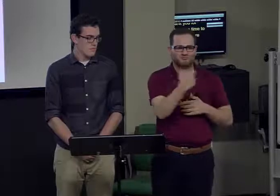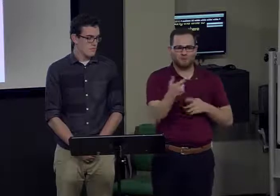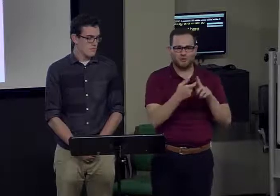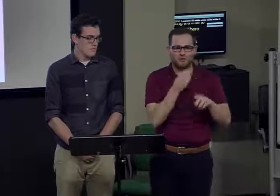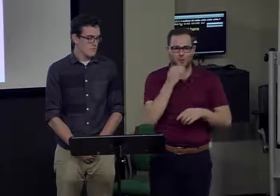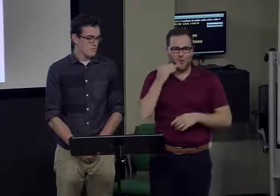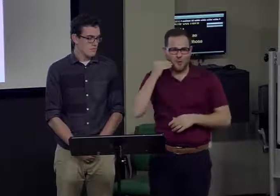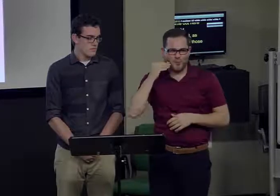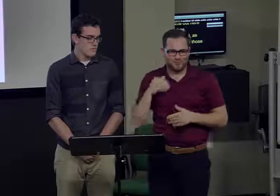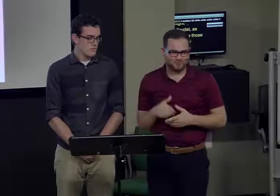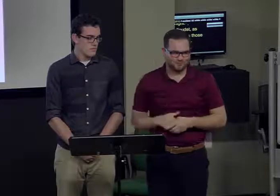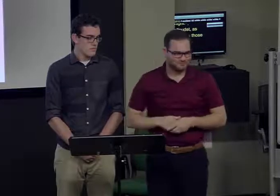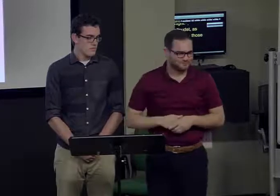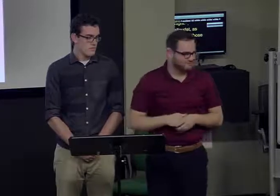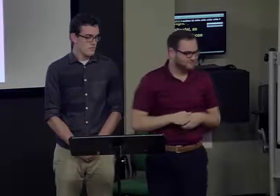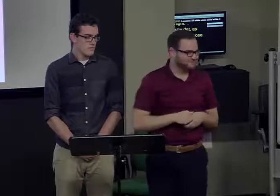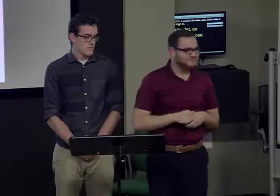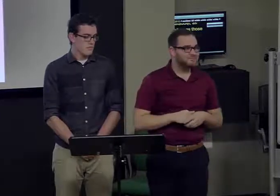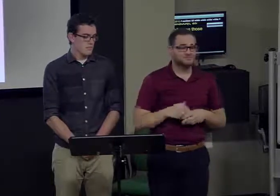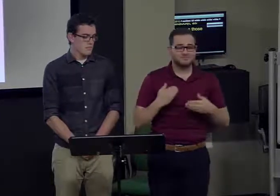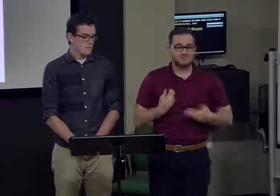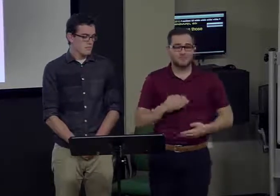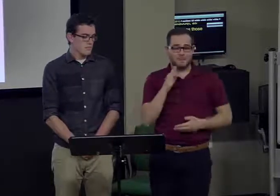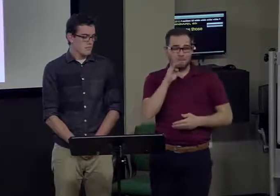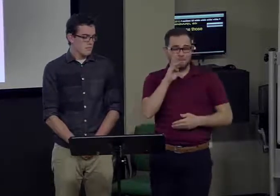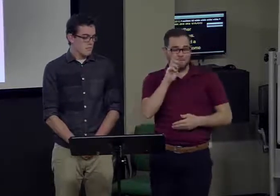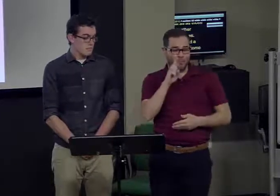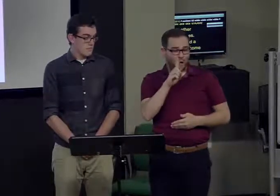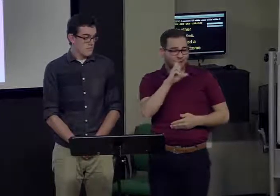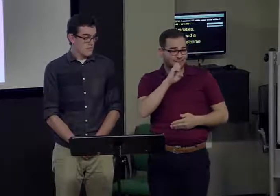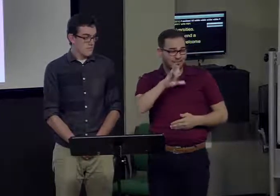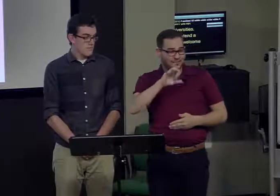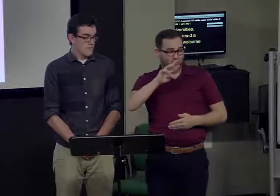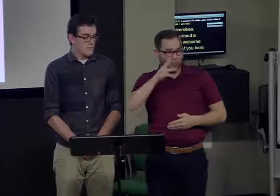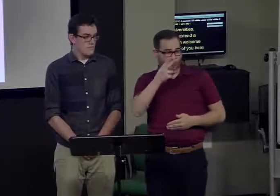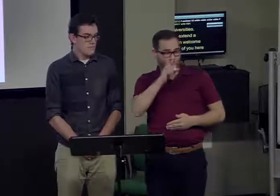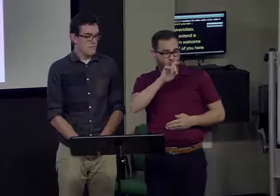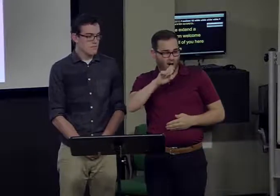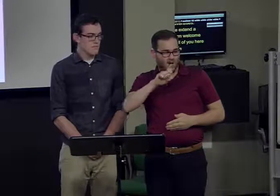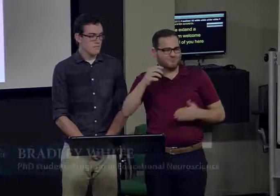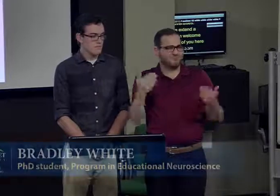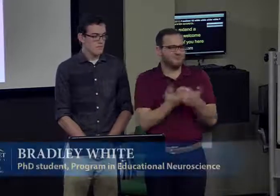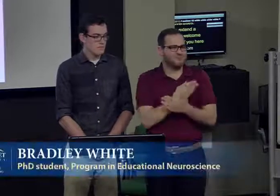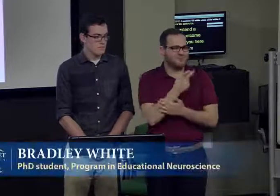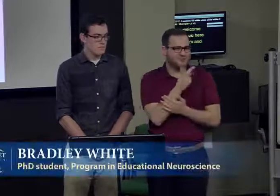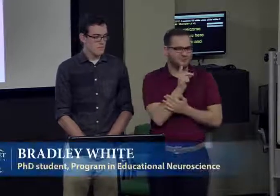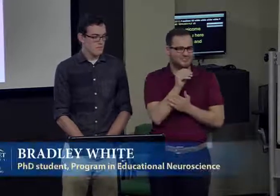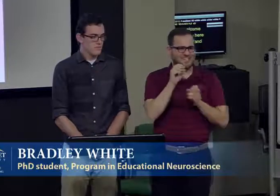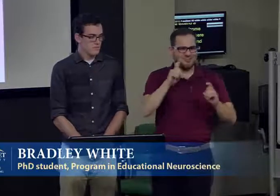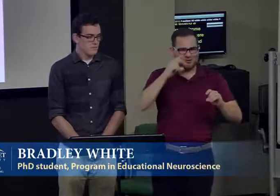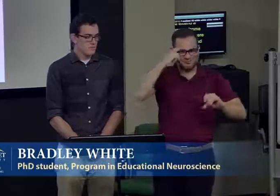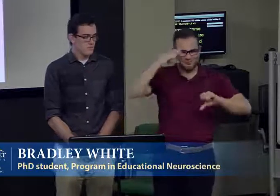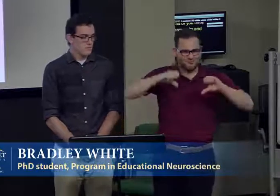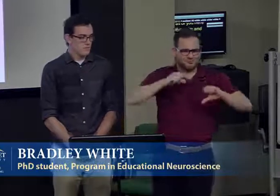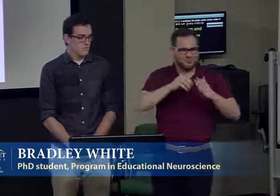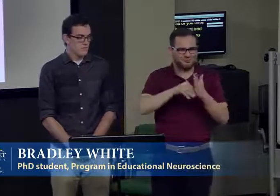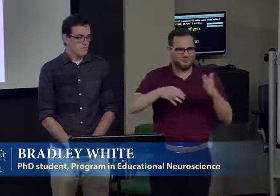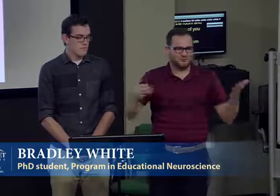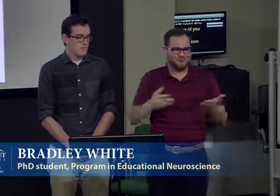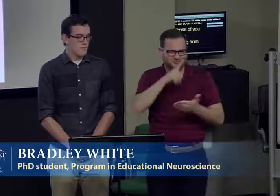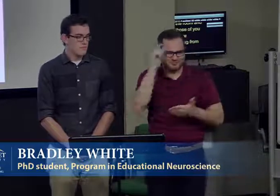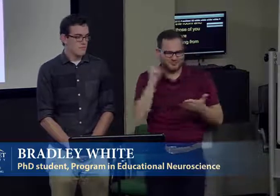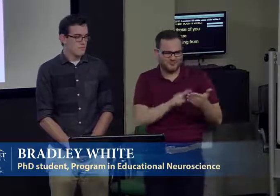We extend a warm welcome to all of you here in the room, and to those of you who are watching from home.